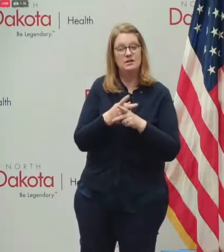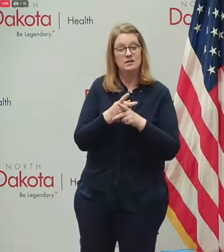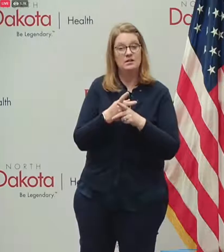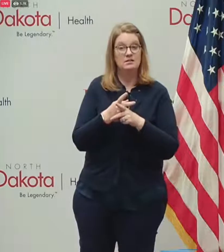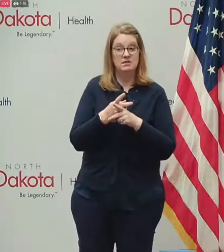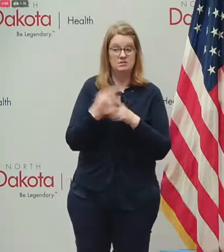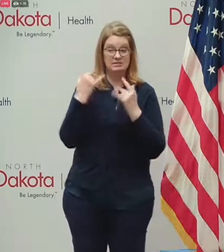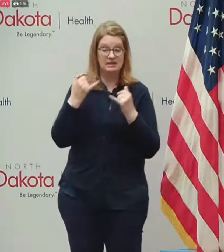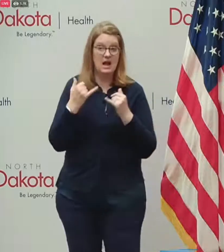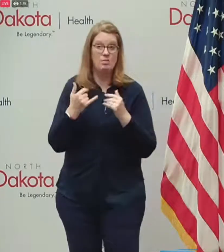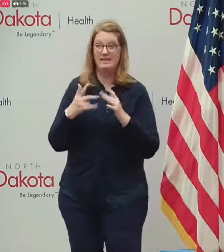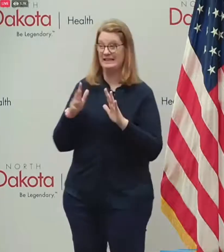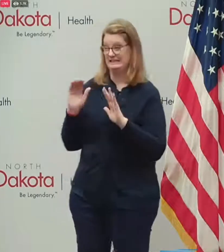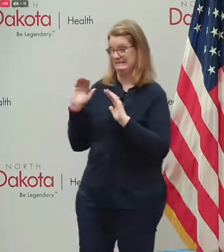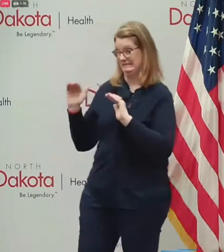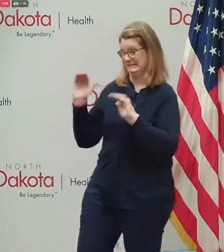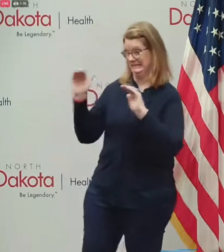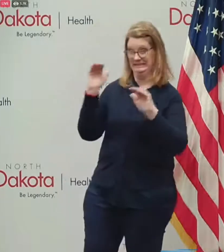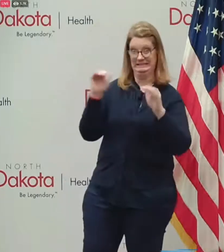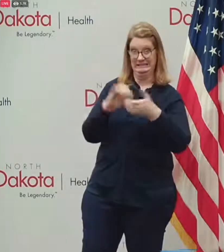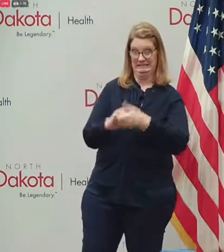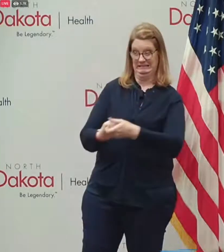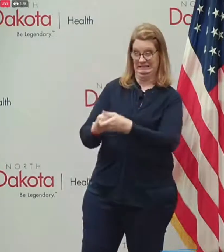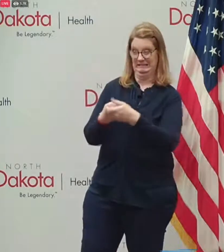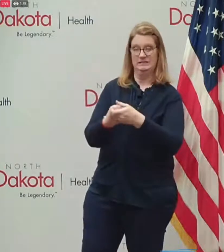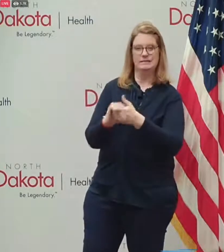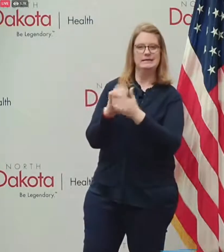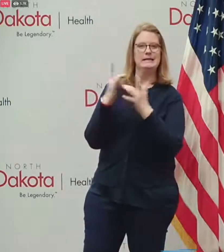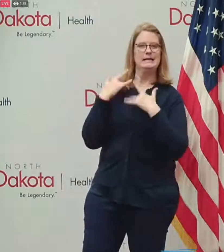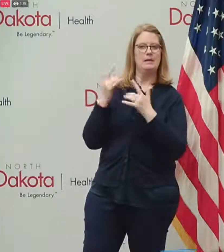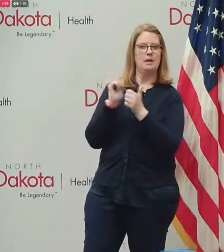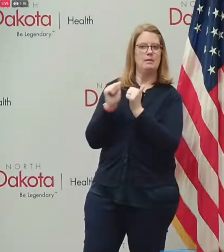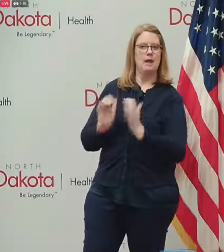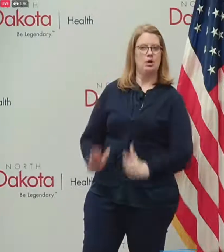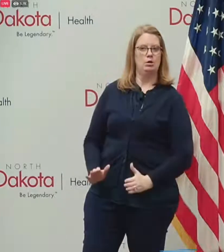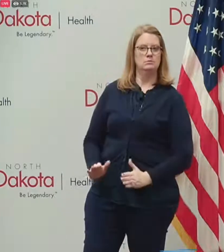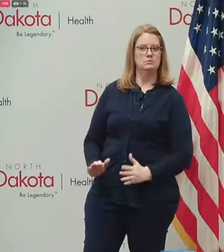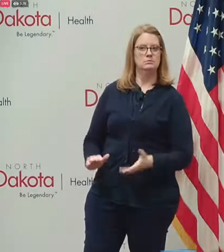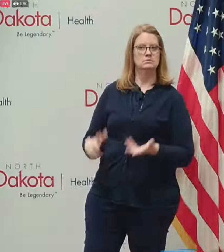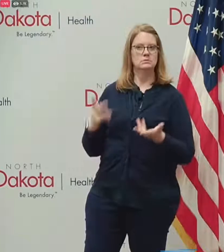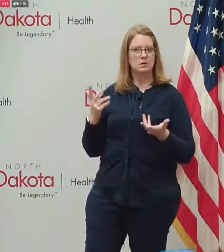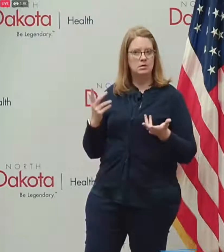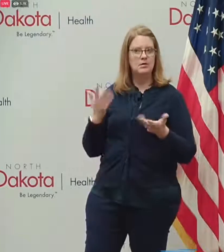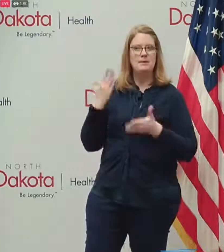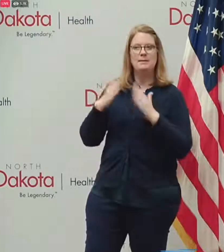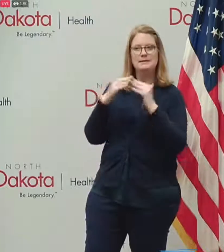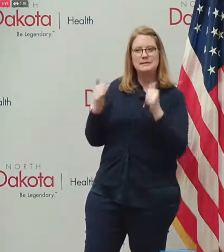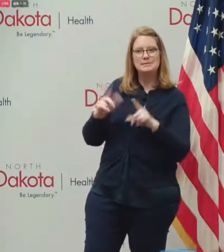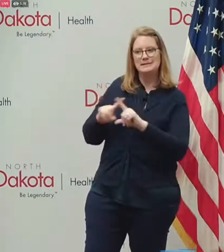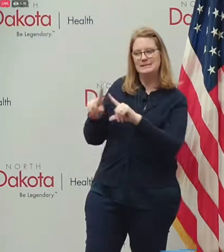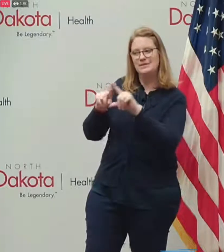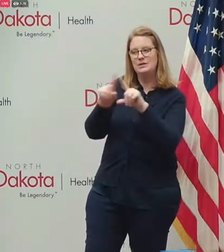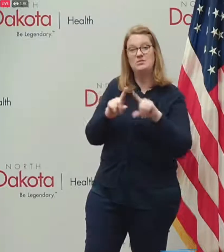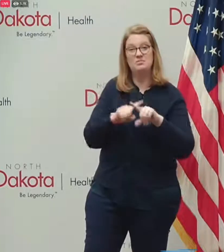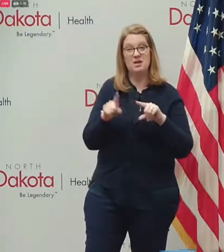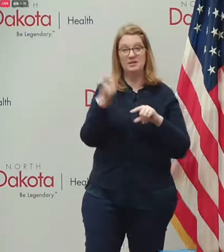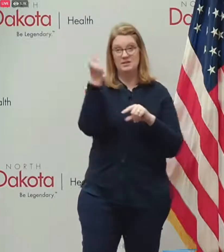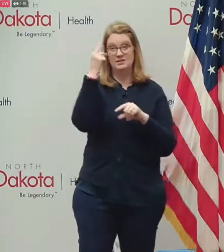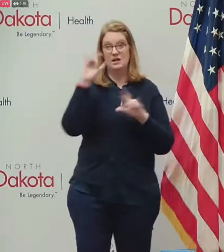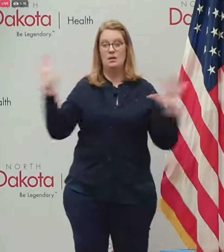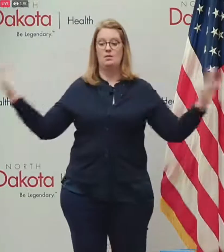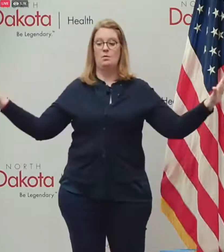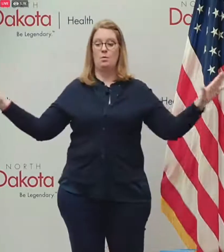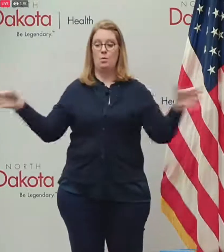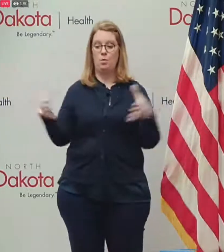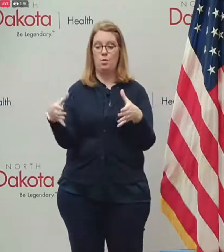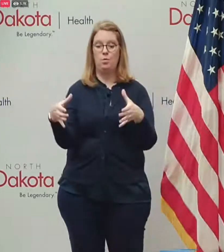competitors, sometimes at a crosstown level, sometimes at a system level. But when we all get together in the room, I think right now there's